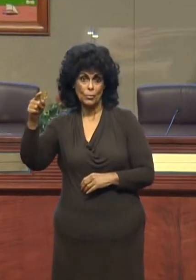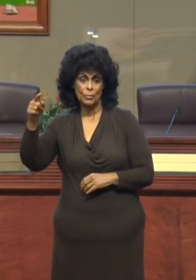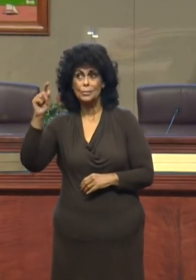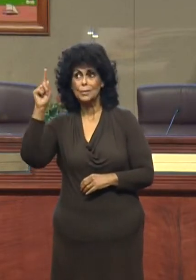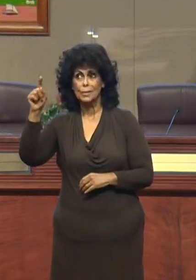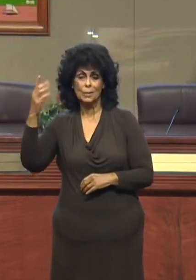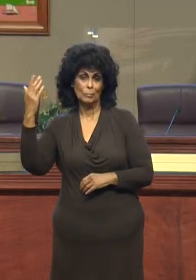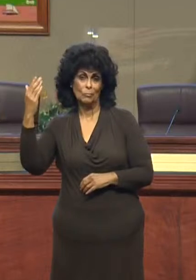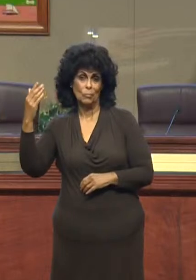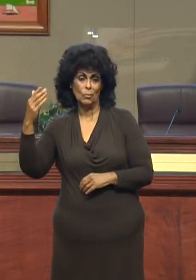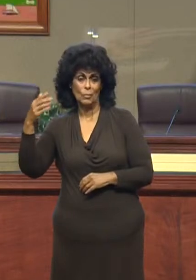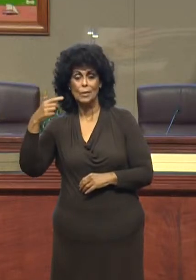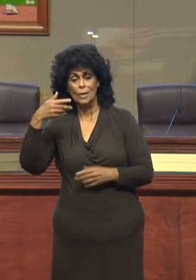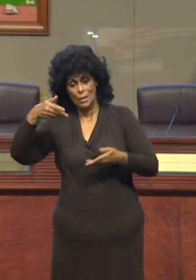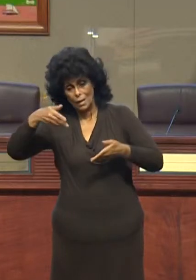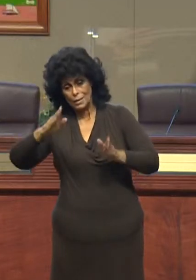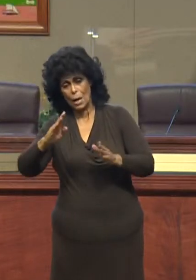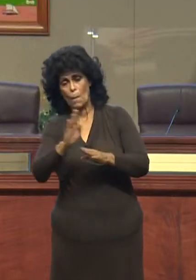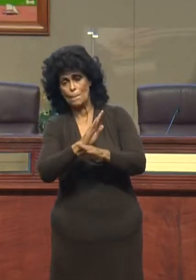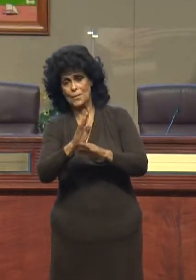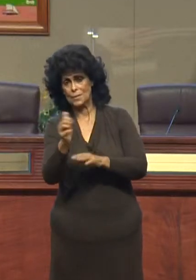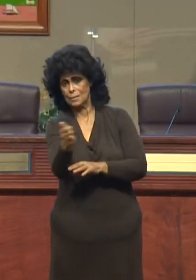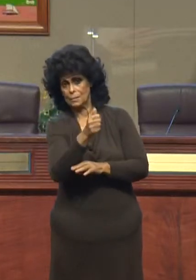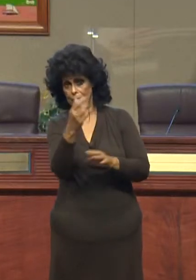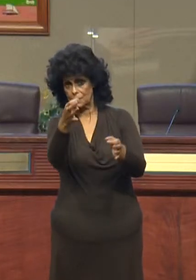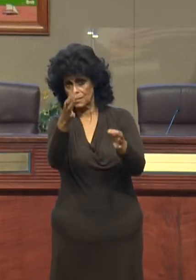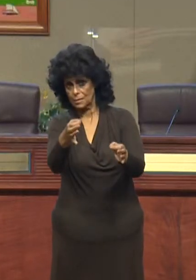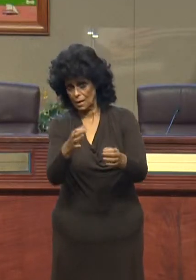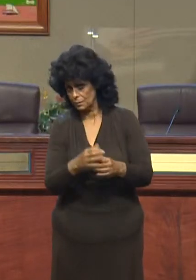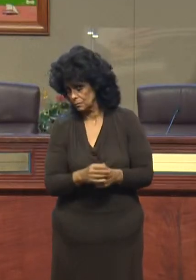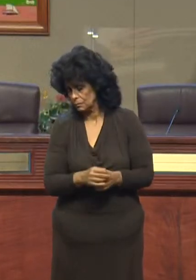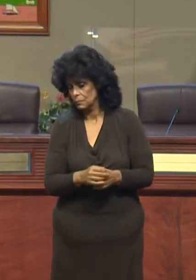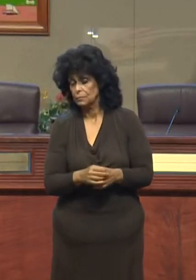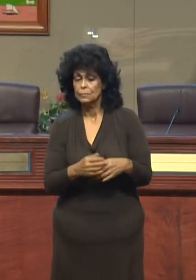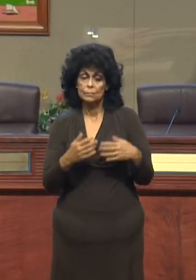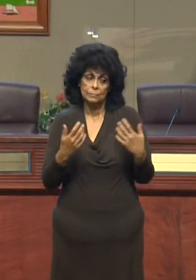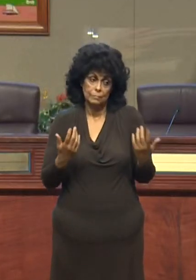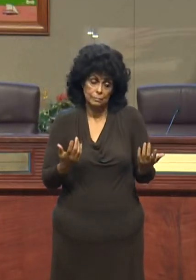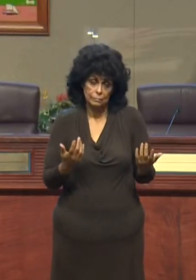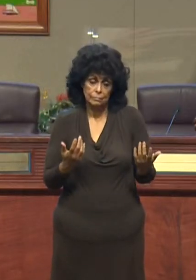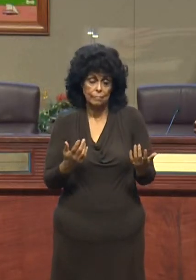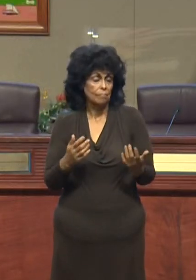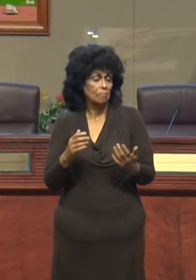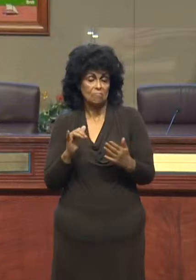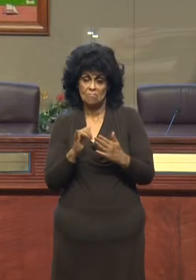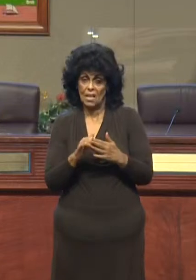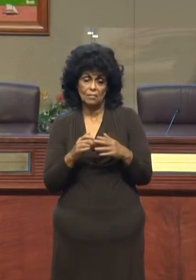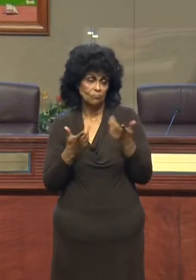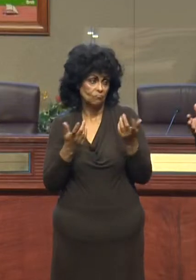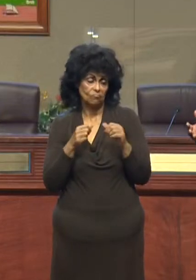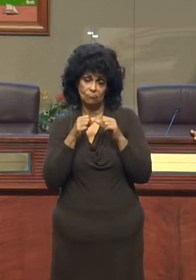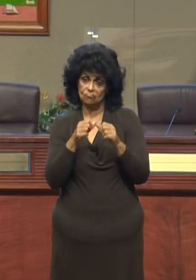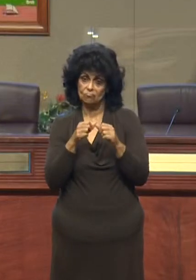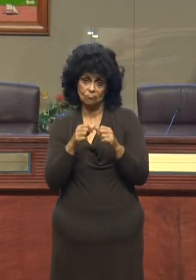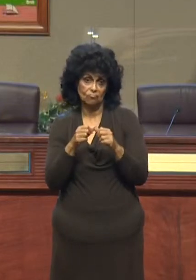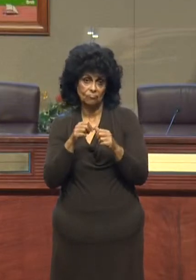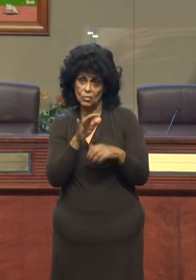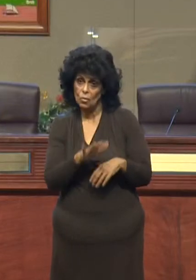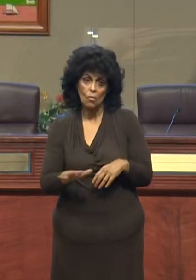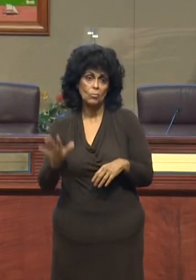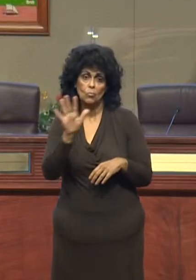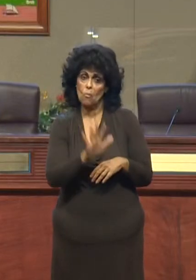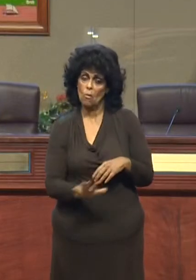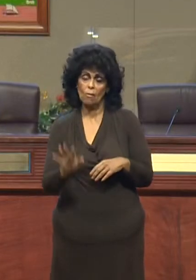businesses that discretion. And so that is something that is consistent throughout the entire state of